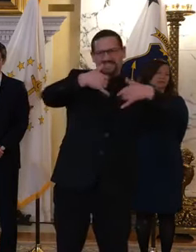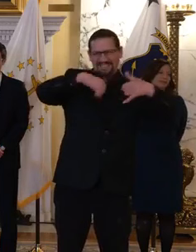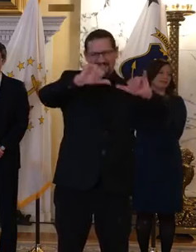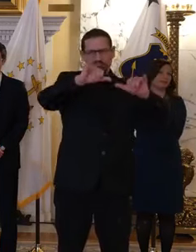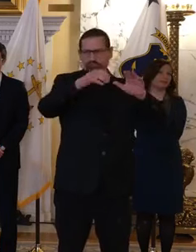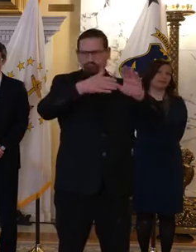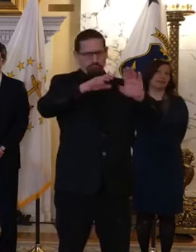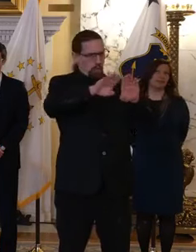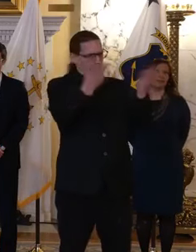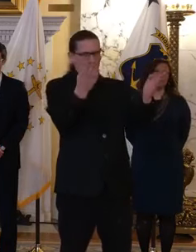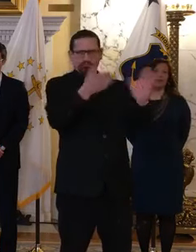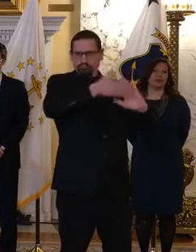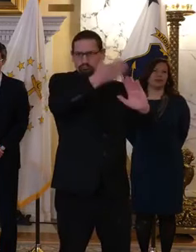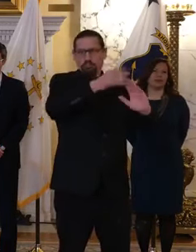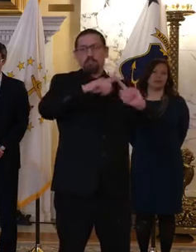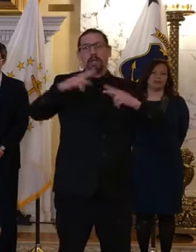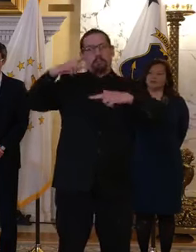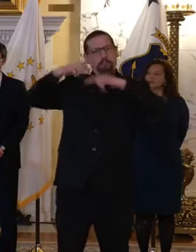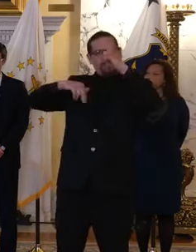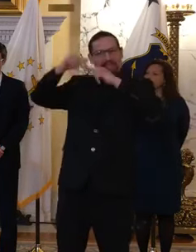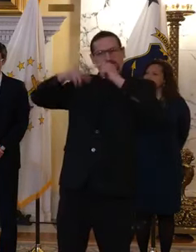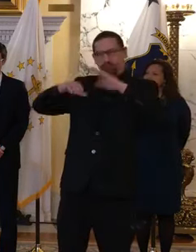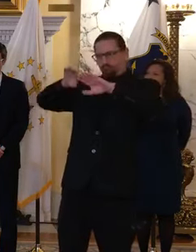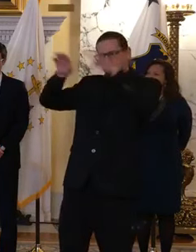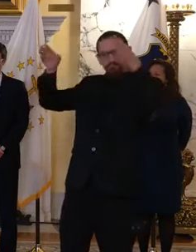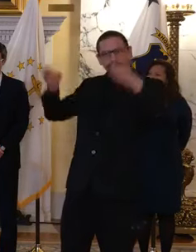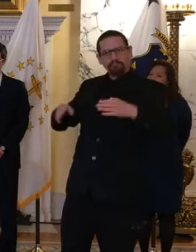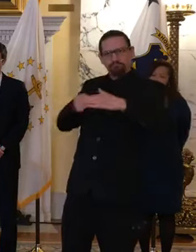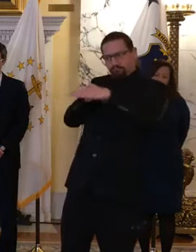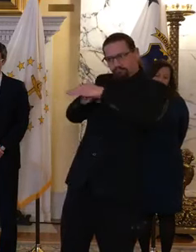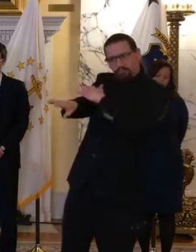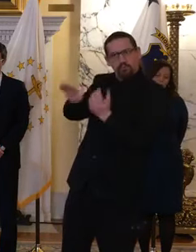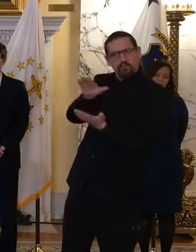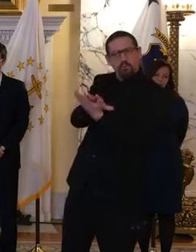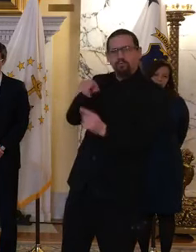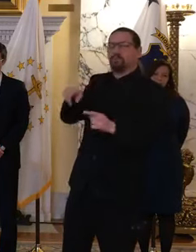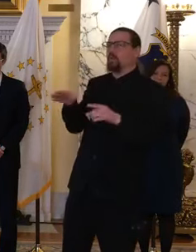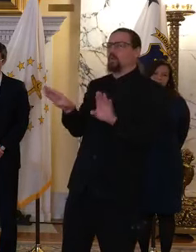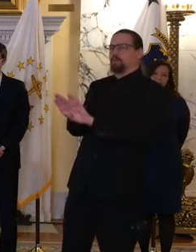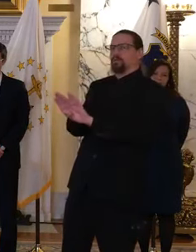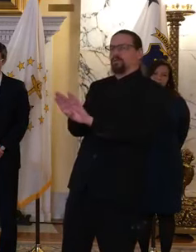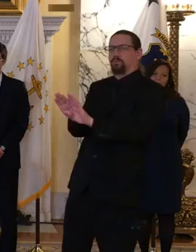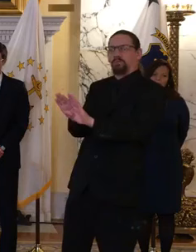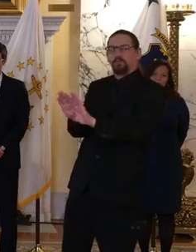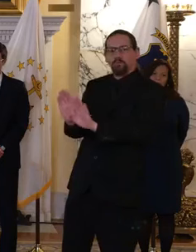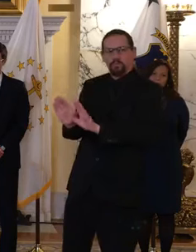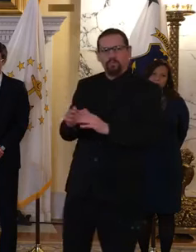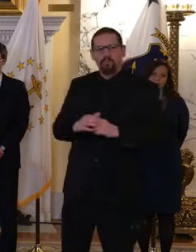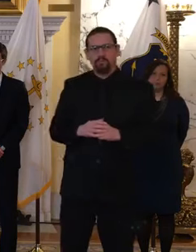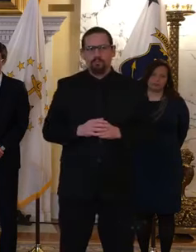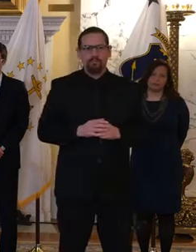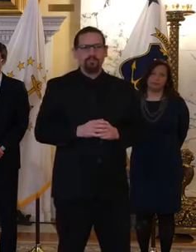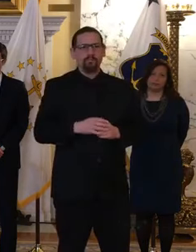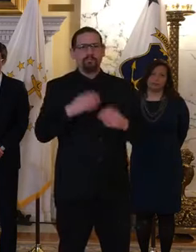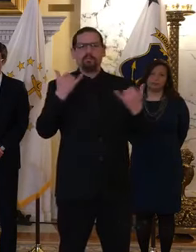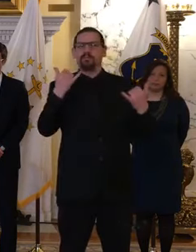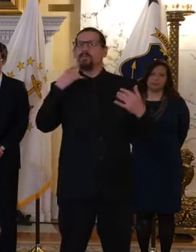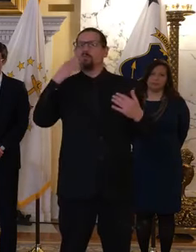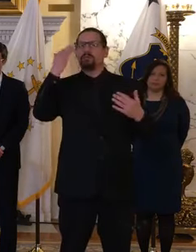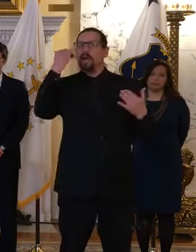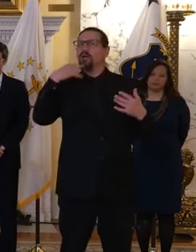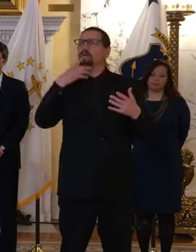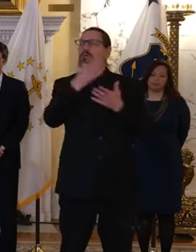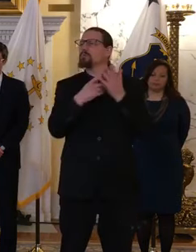are saying, why don't I do it for longer? The answer is because I am taking an incremental, day-by-day,